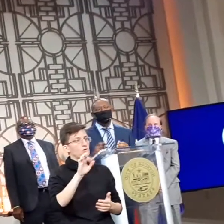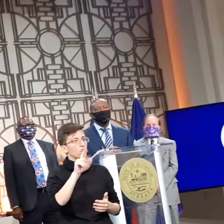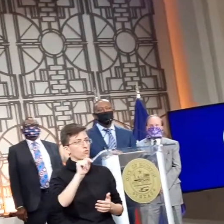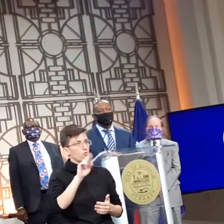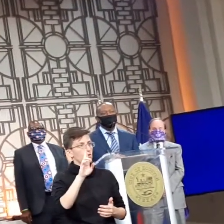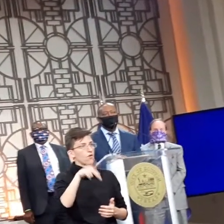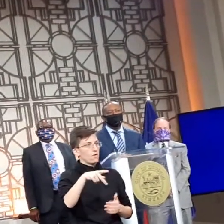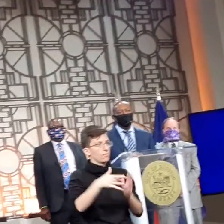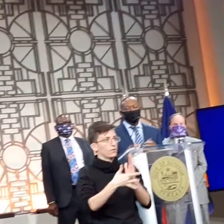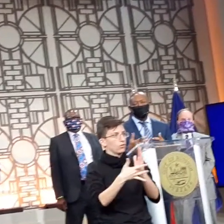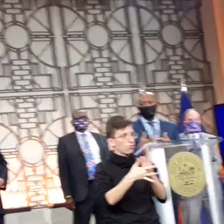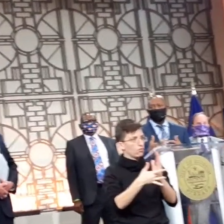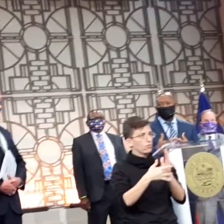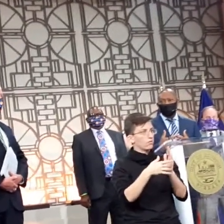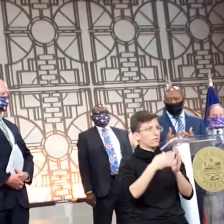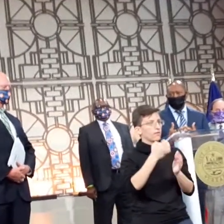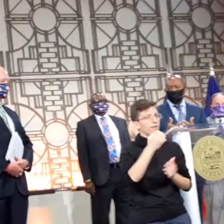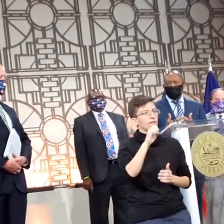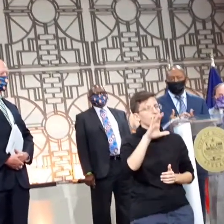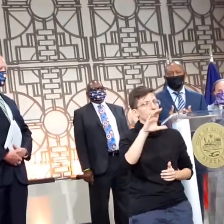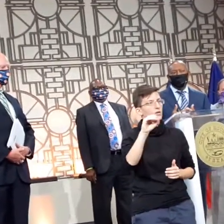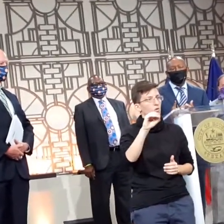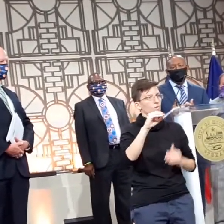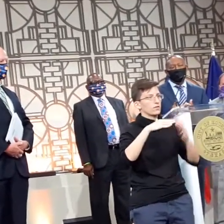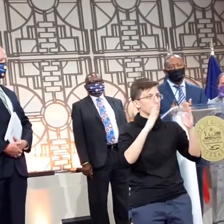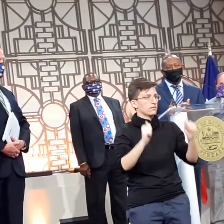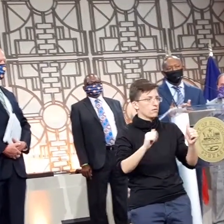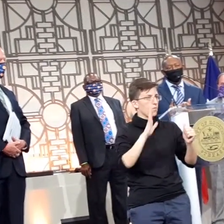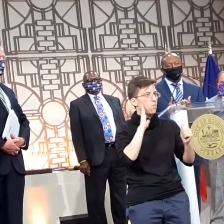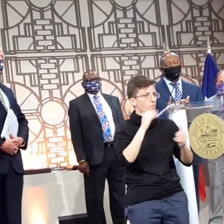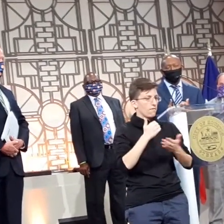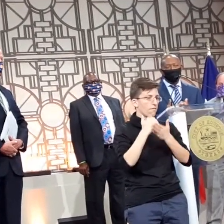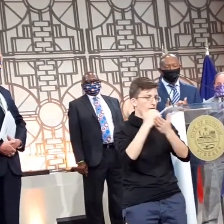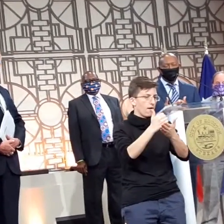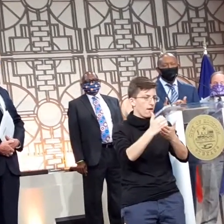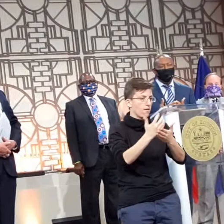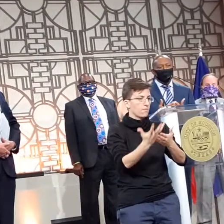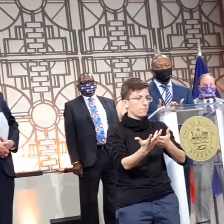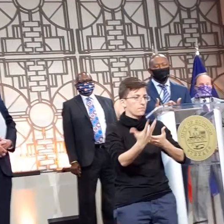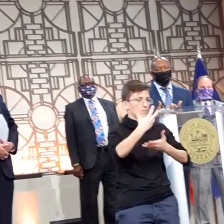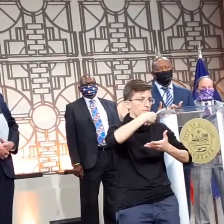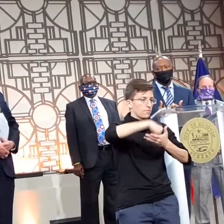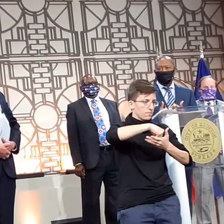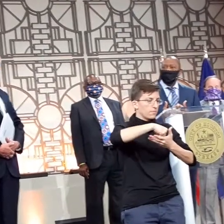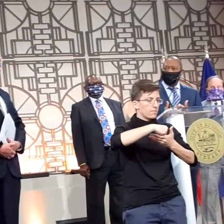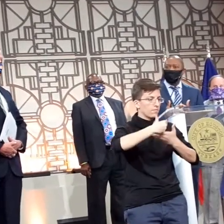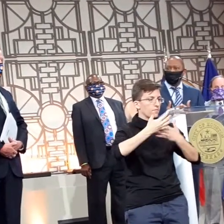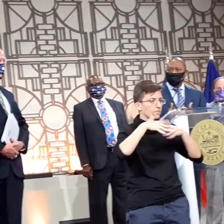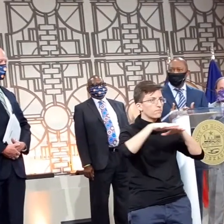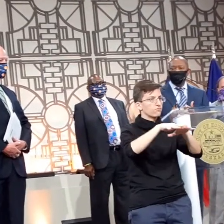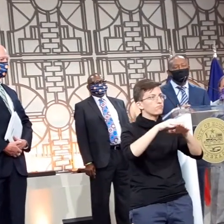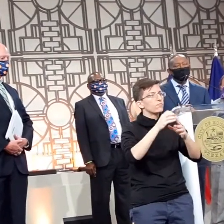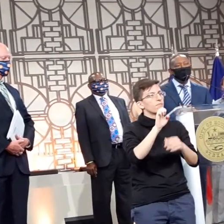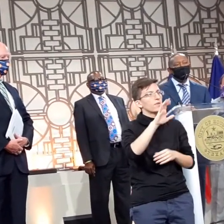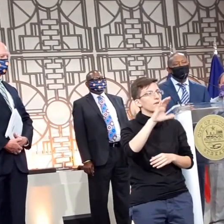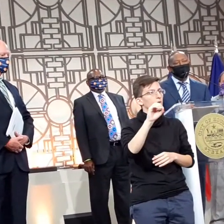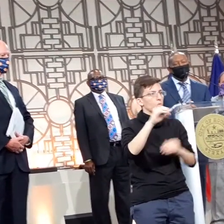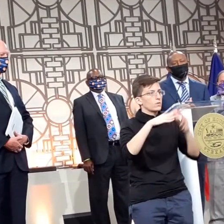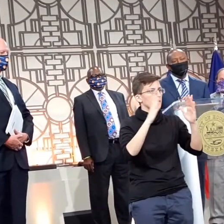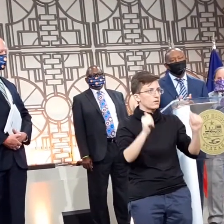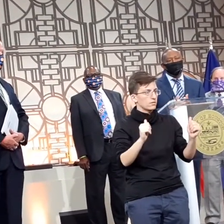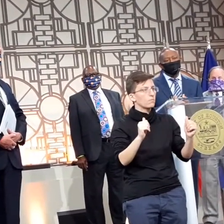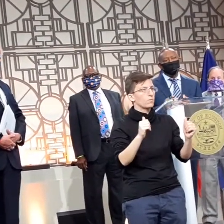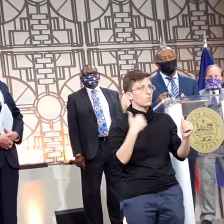ecosystem. This will add to establishing a very integrated, robust ecosystem.